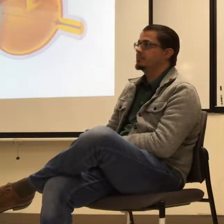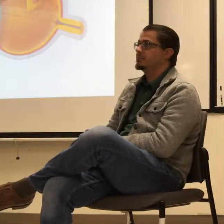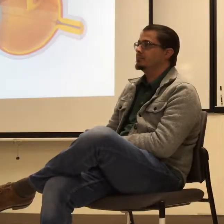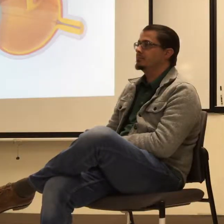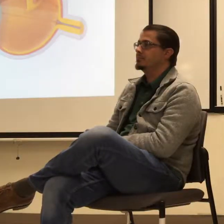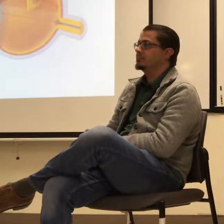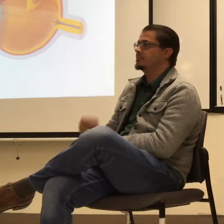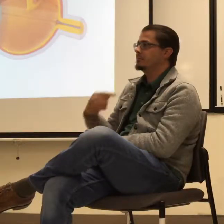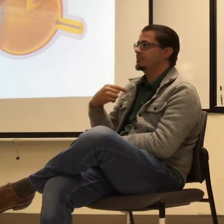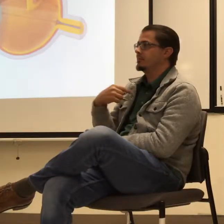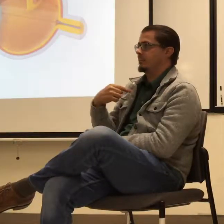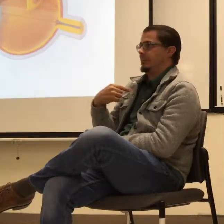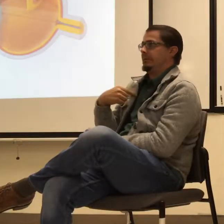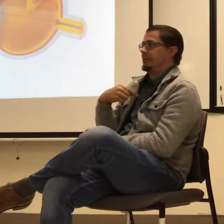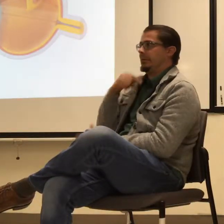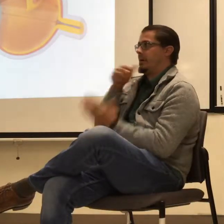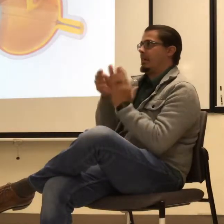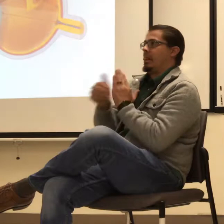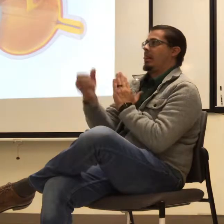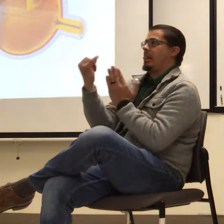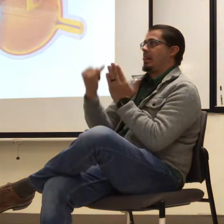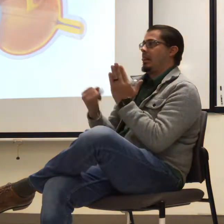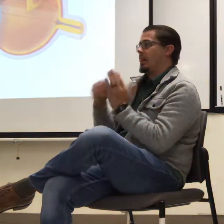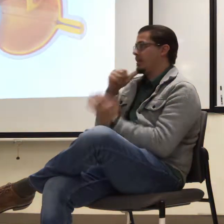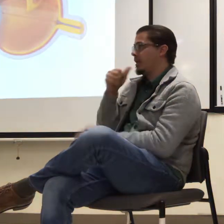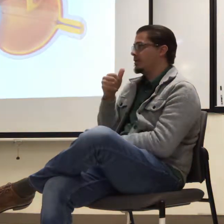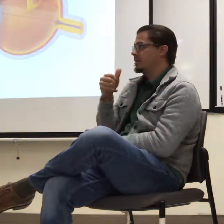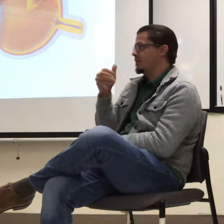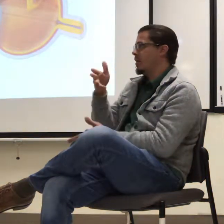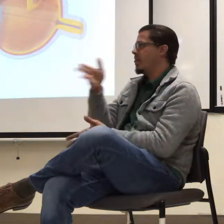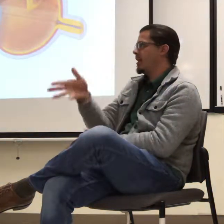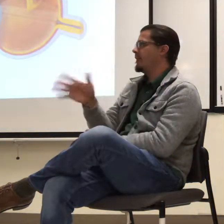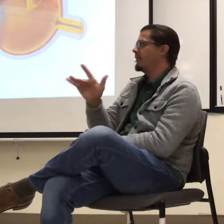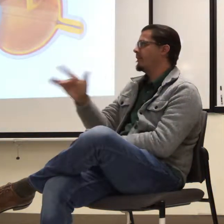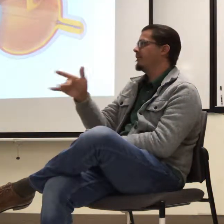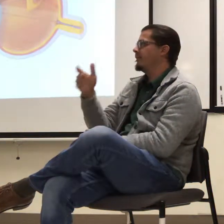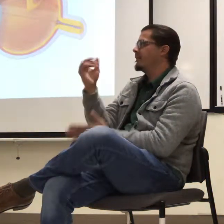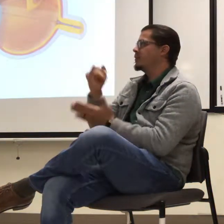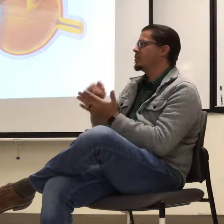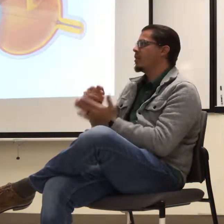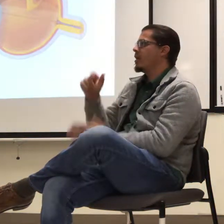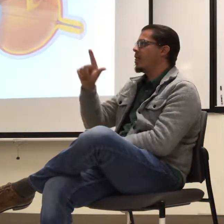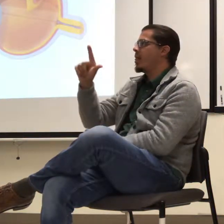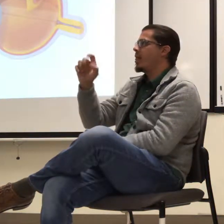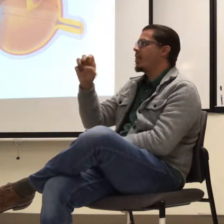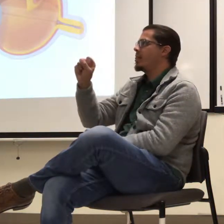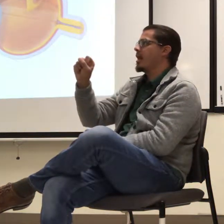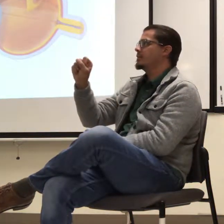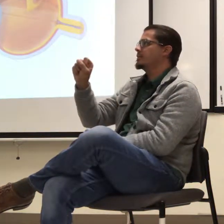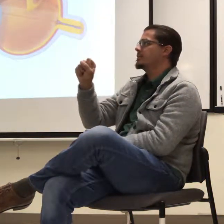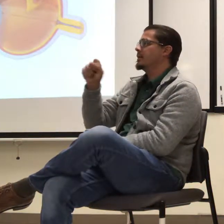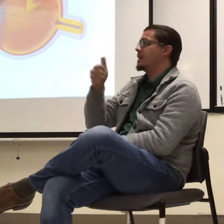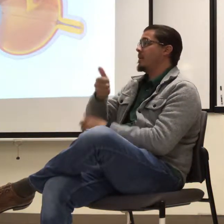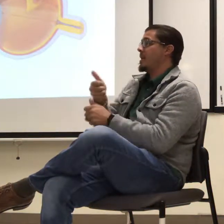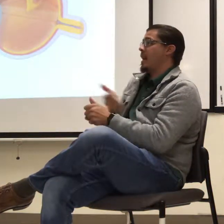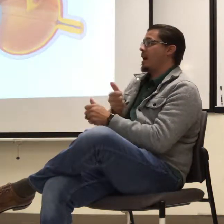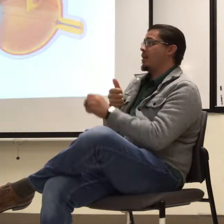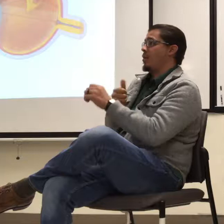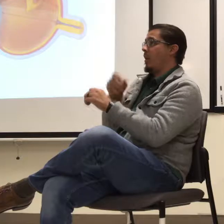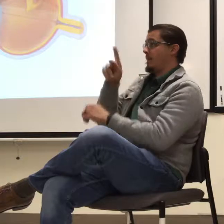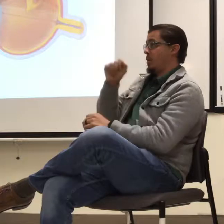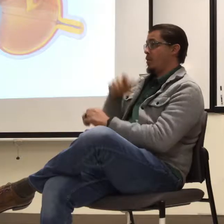I didn't draw pretty well. But anyways, I wanted to leave some space to draw the lens, which is right behind the pupil.